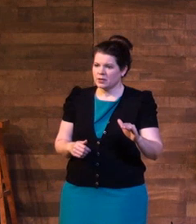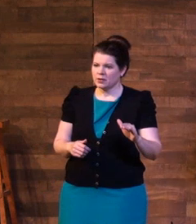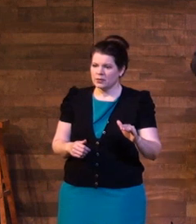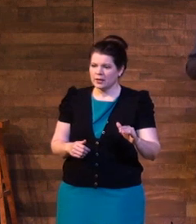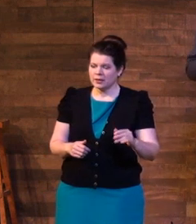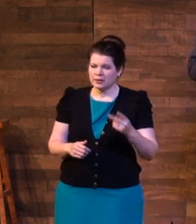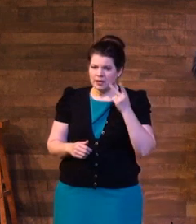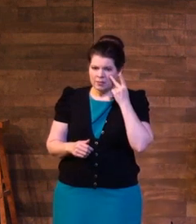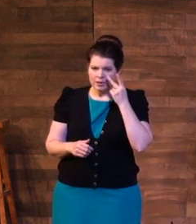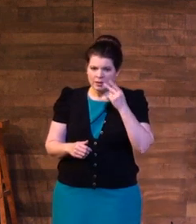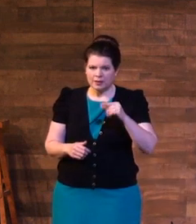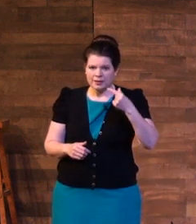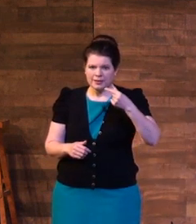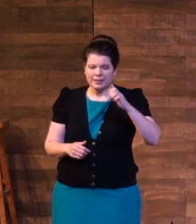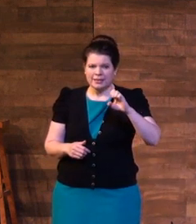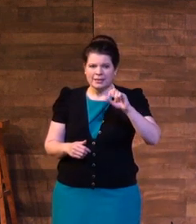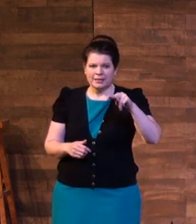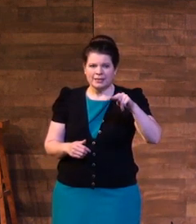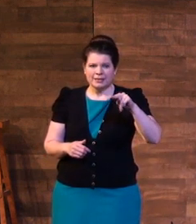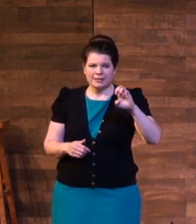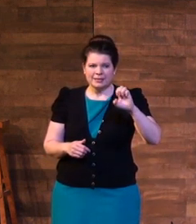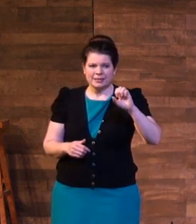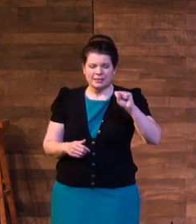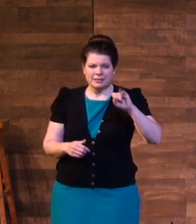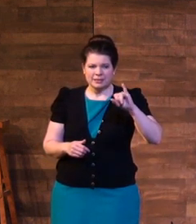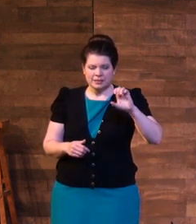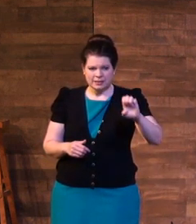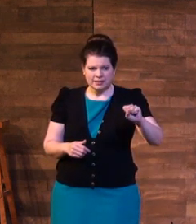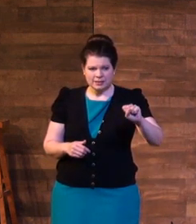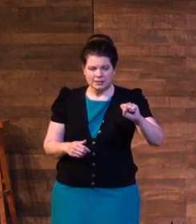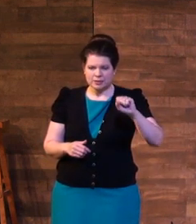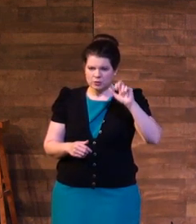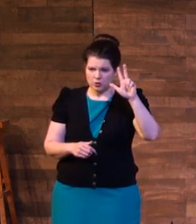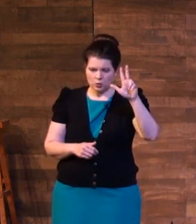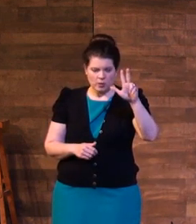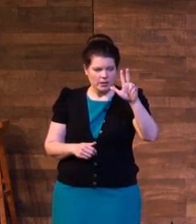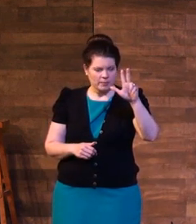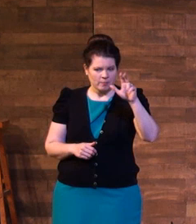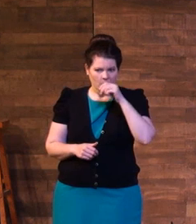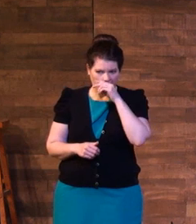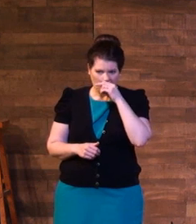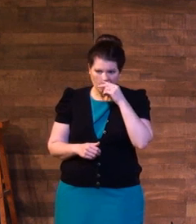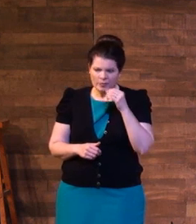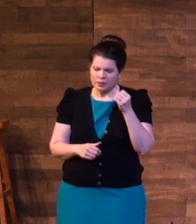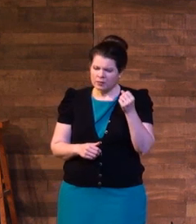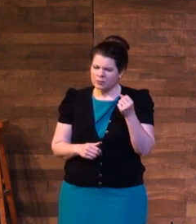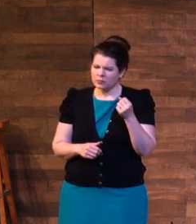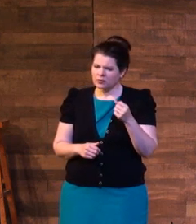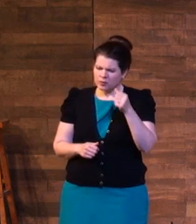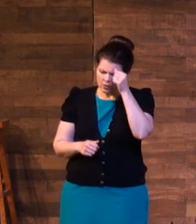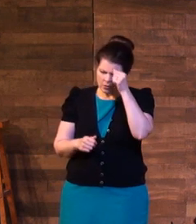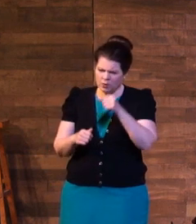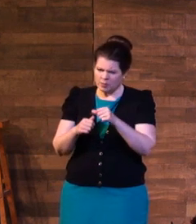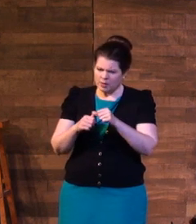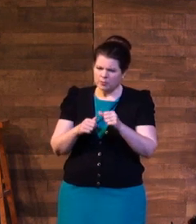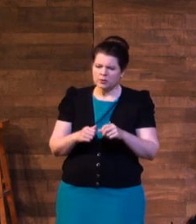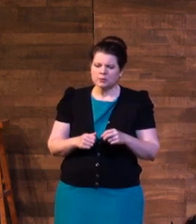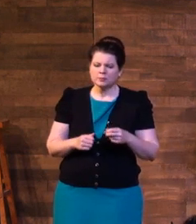Remember Genesis 3 where where the serpent is tempting Adam and Eve? You ever wonder why that tree's